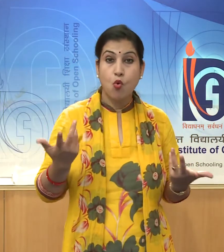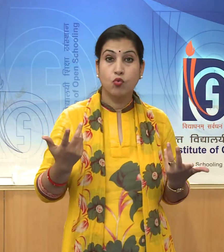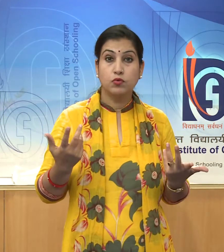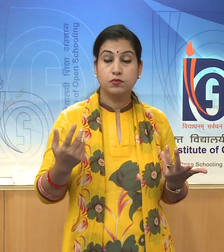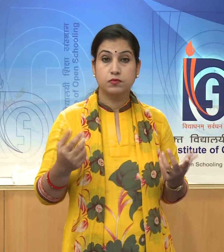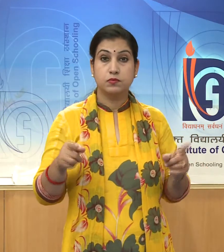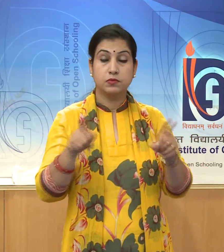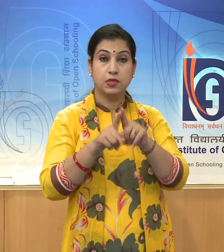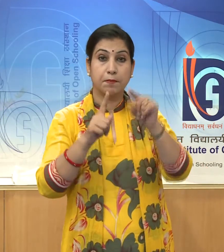shades of purple,